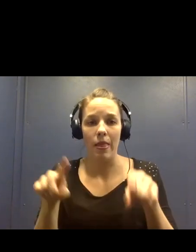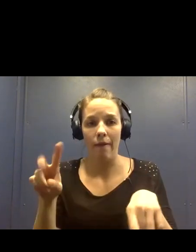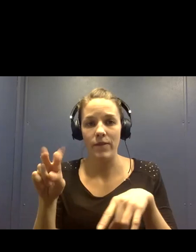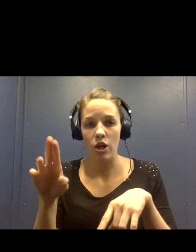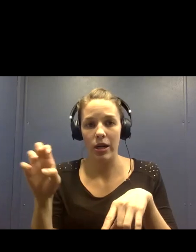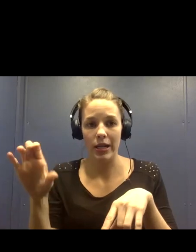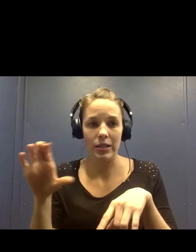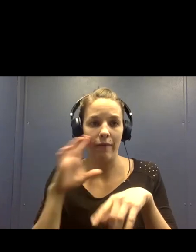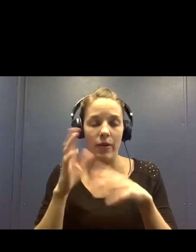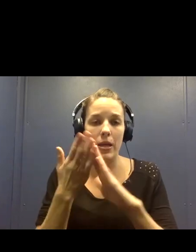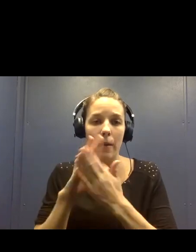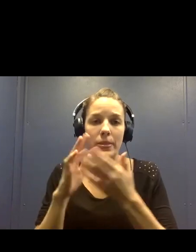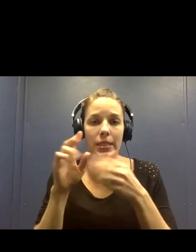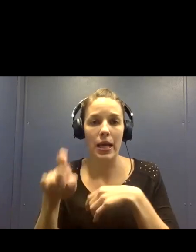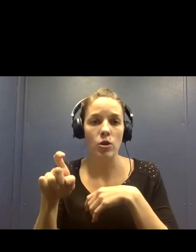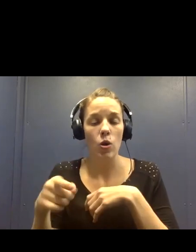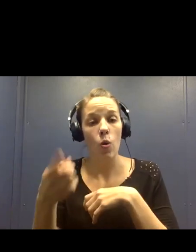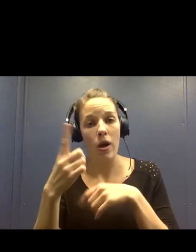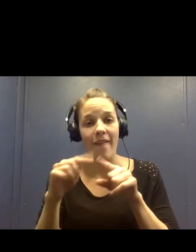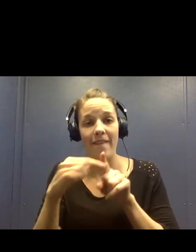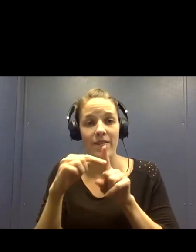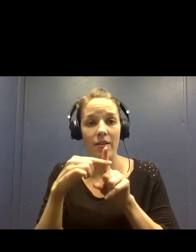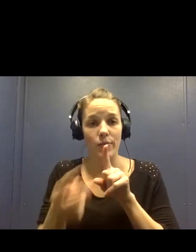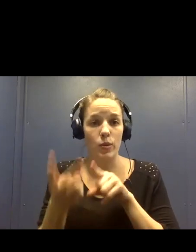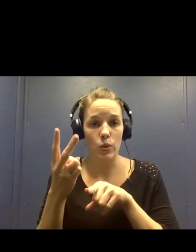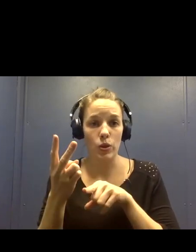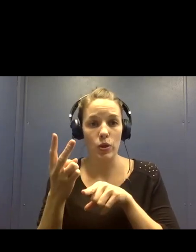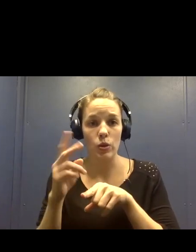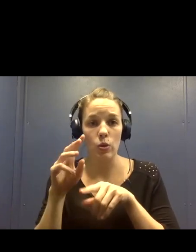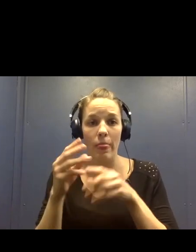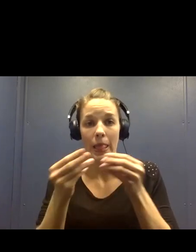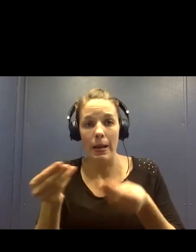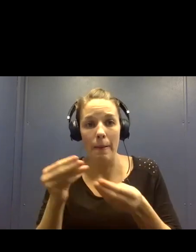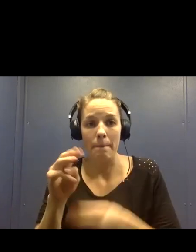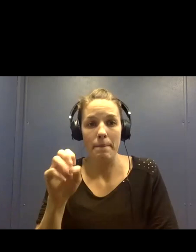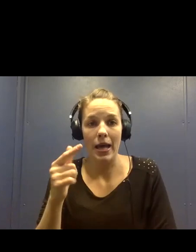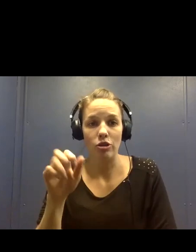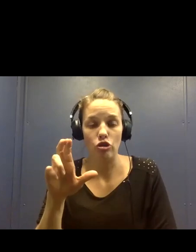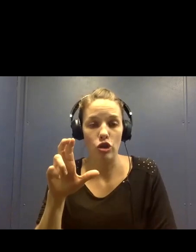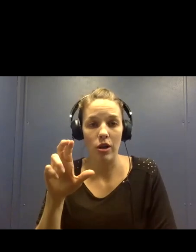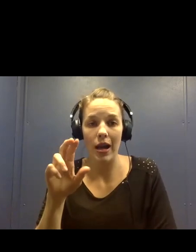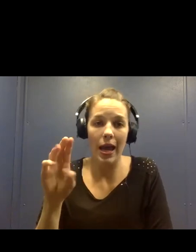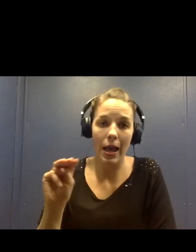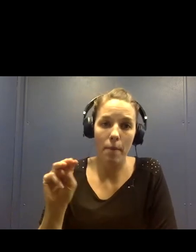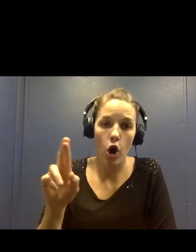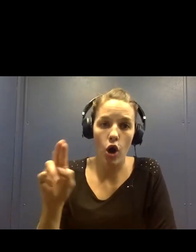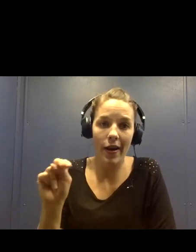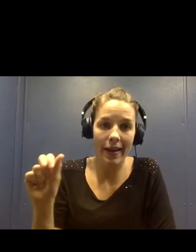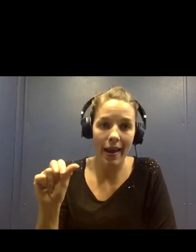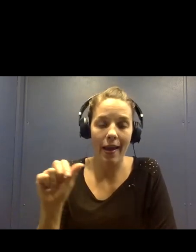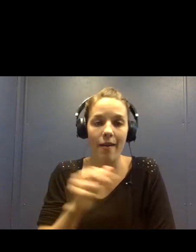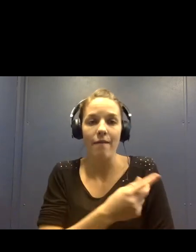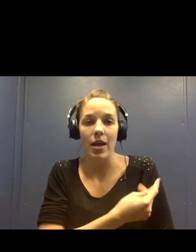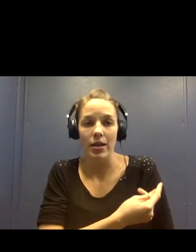necessary. One of the advantages of the two messenger RNA, mRNA vaccines that are available at